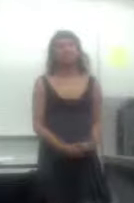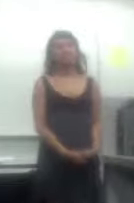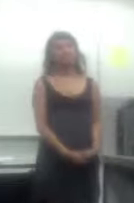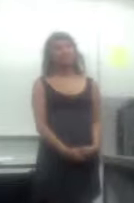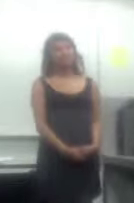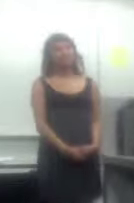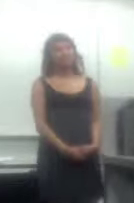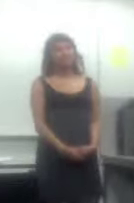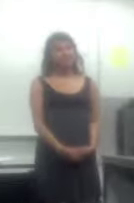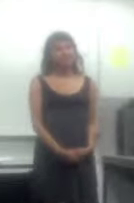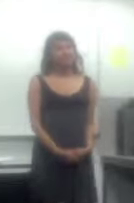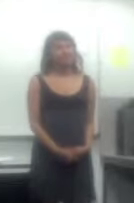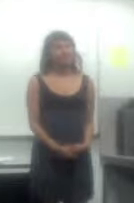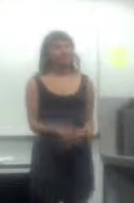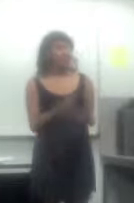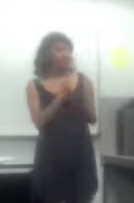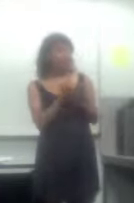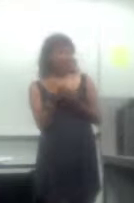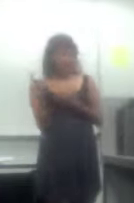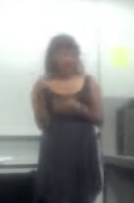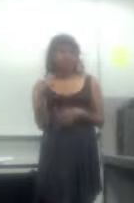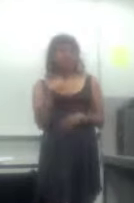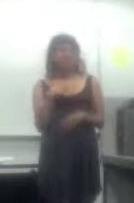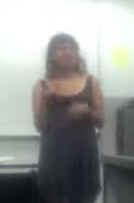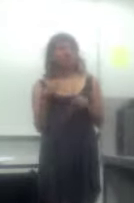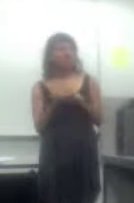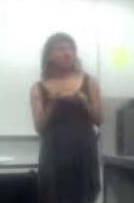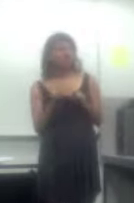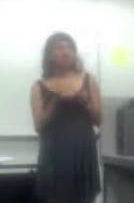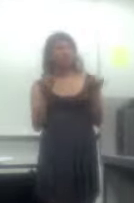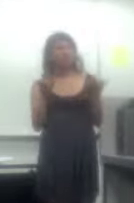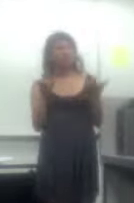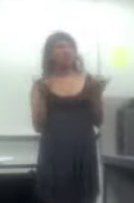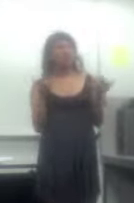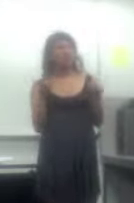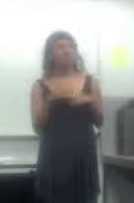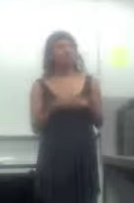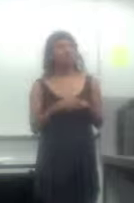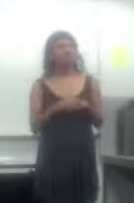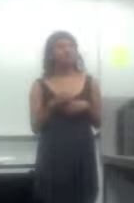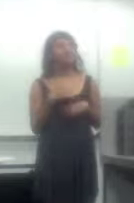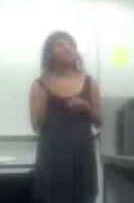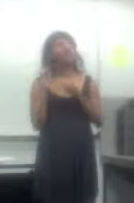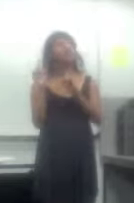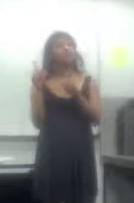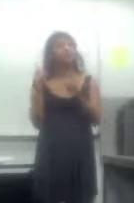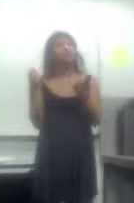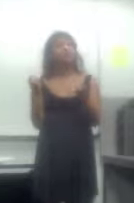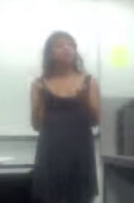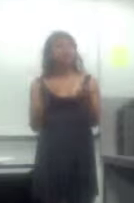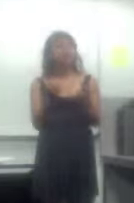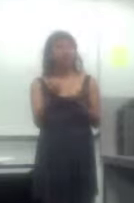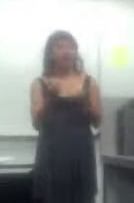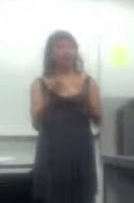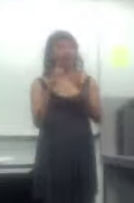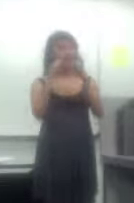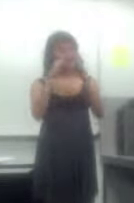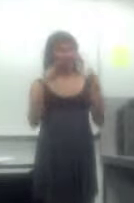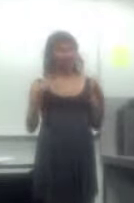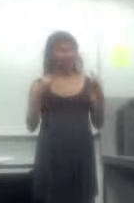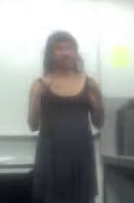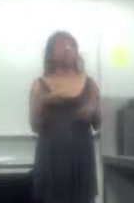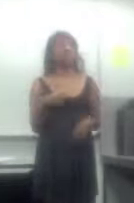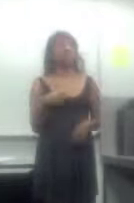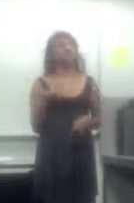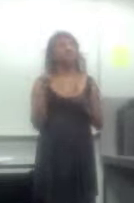I was also absent. I went to hockey camp. I went to the American Hearing